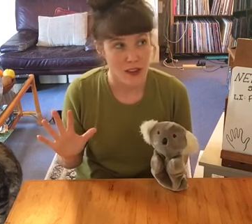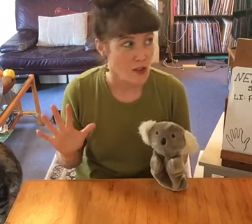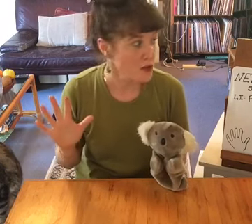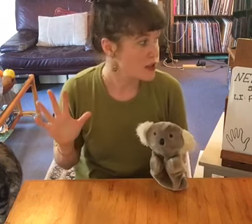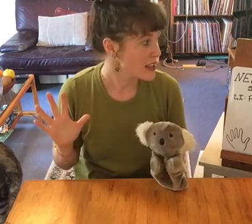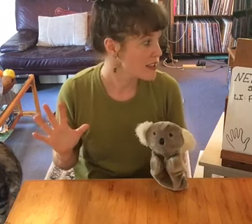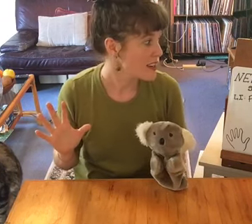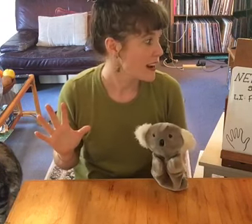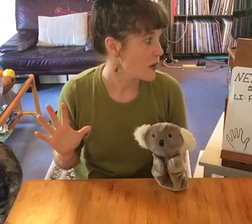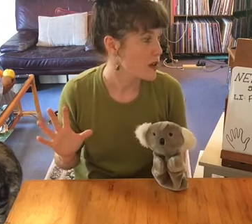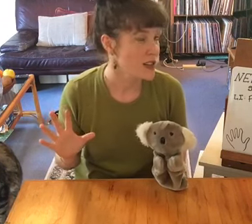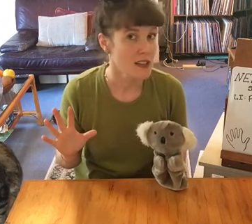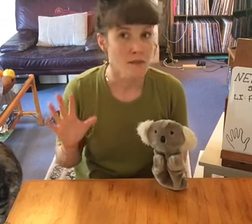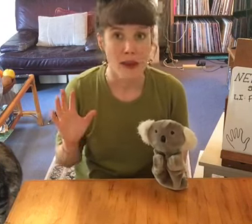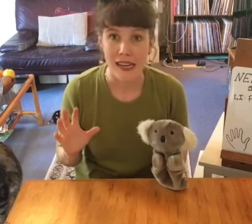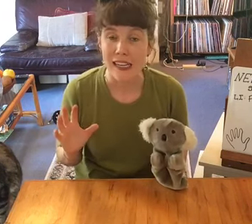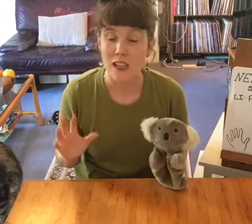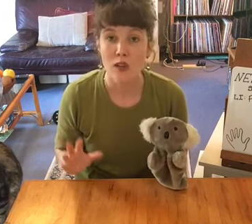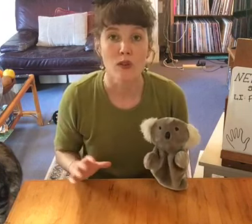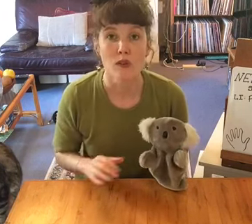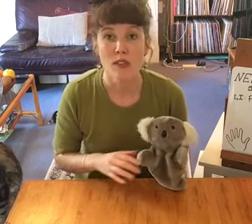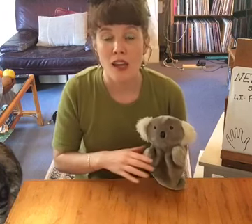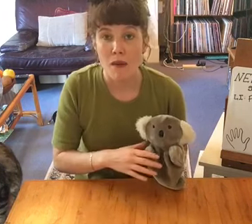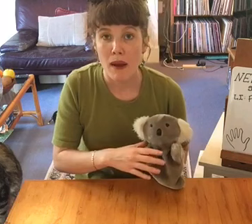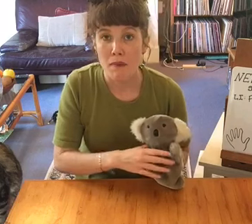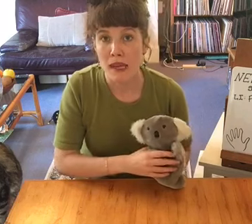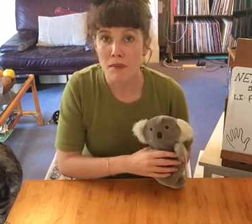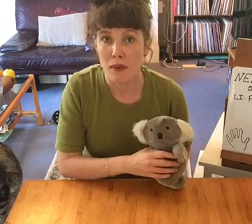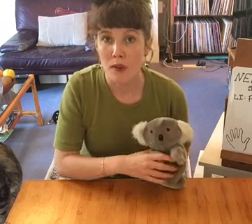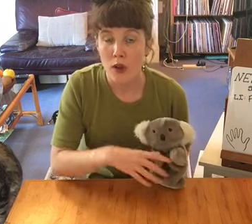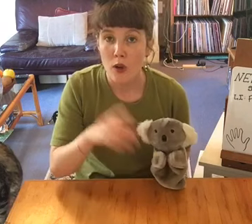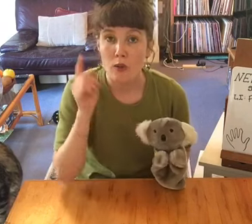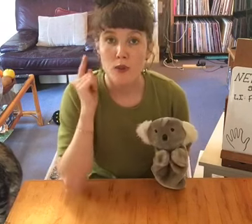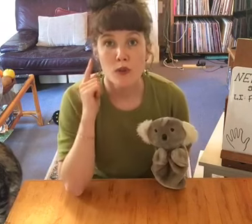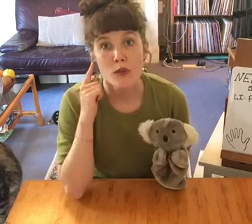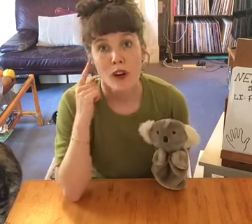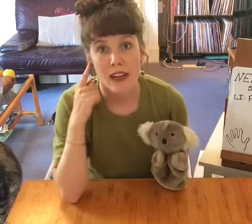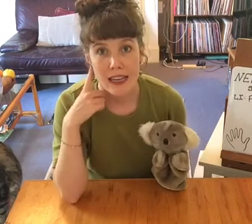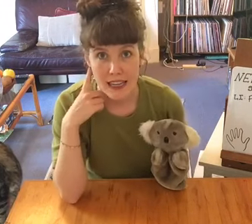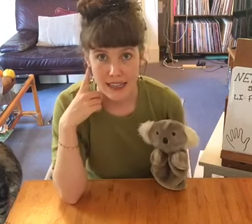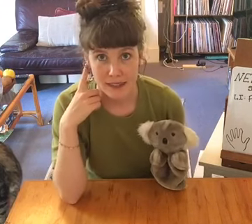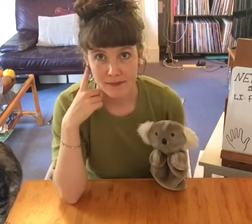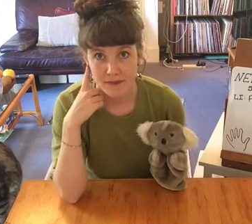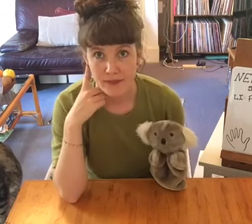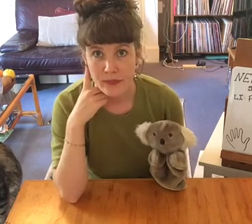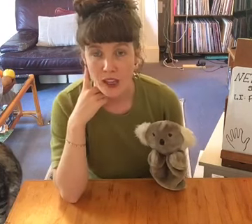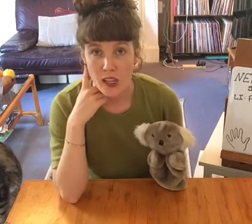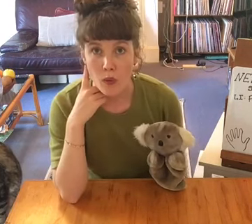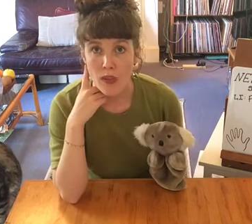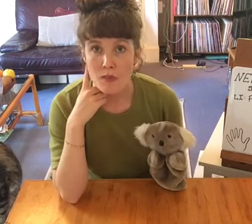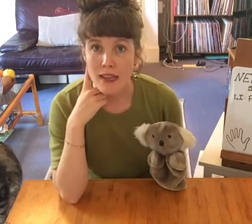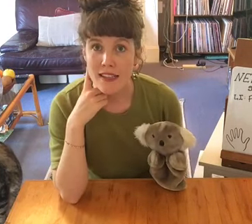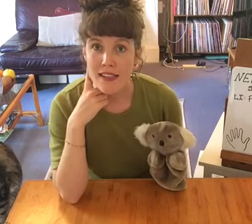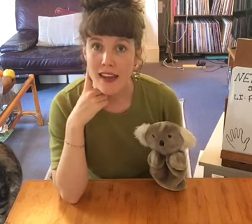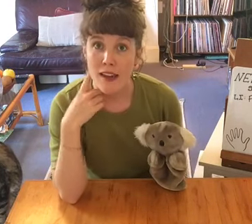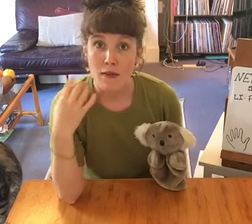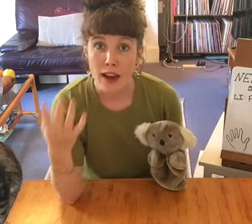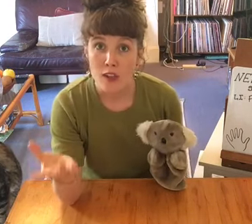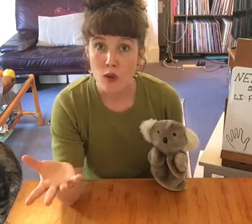New Zealand Sign Language is mainly used by people who do not hear, which means that if I talk